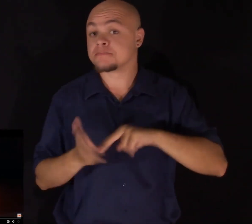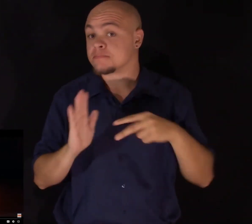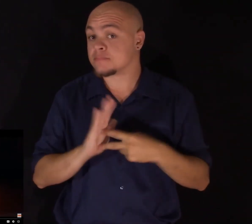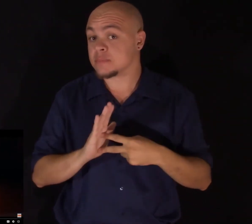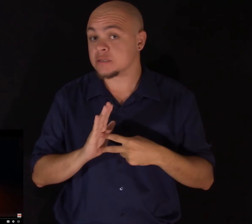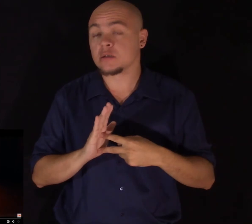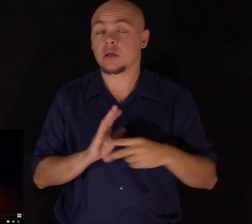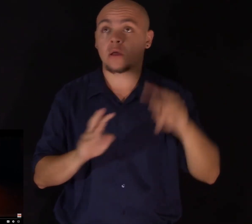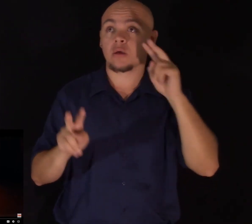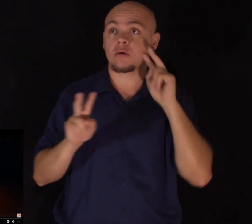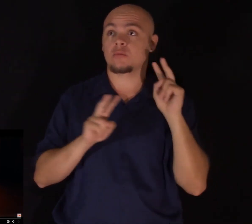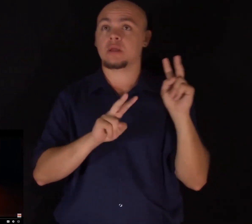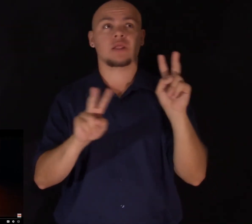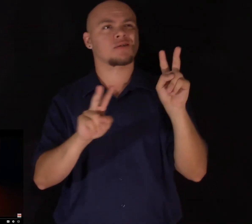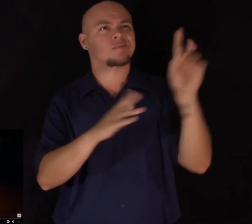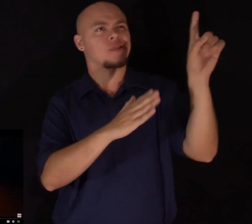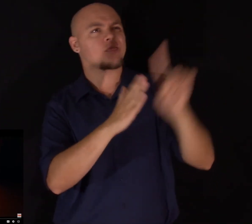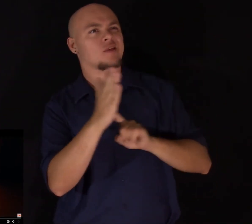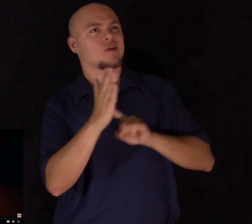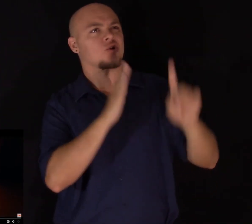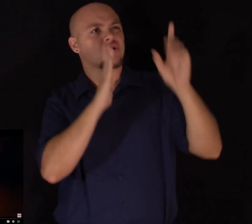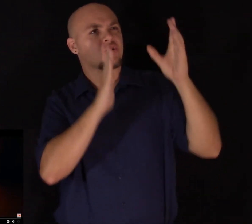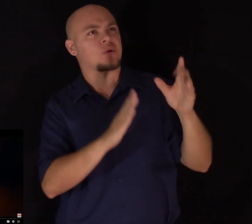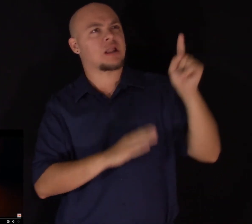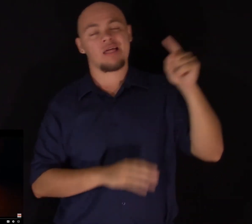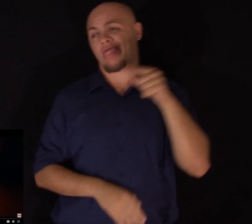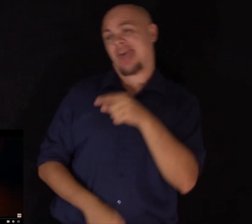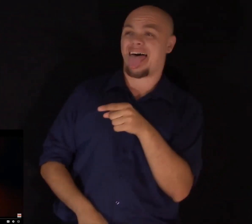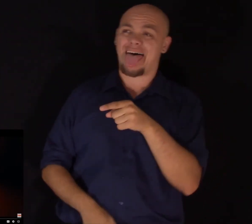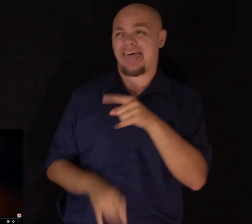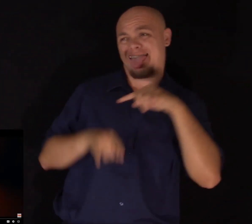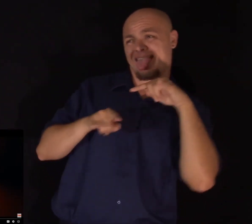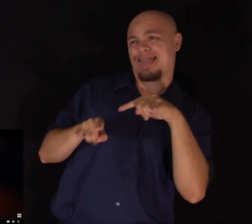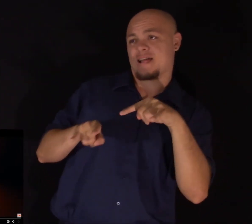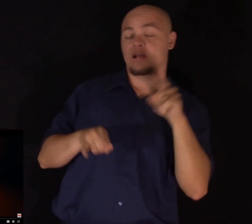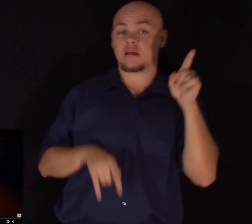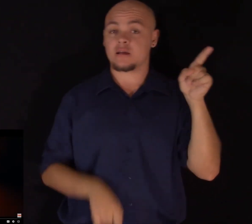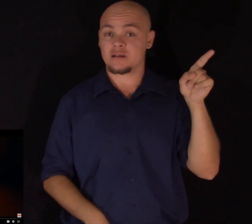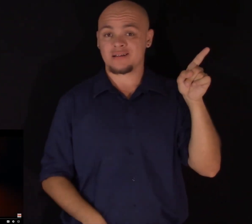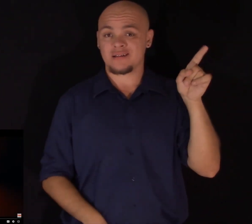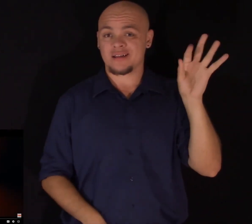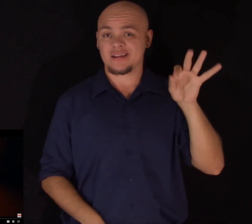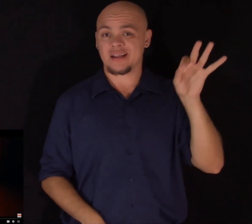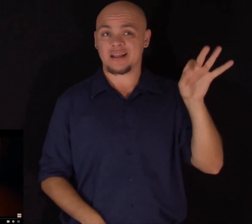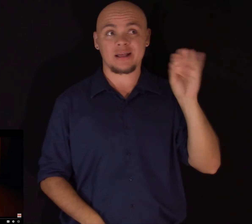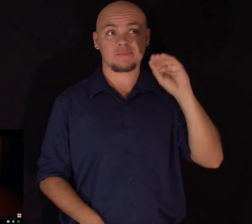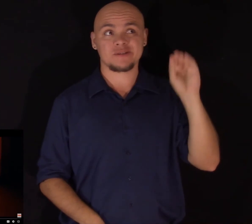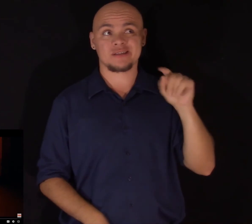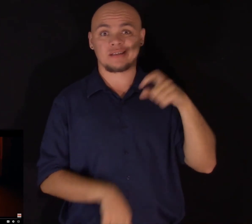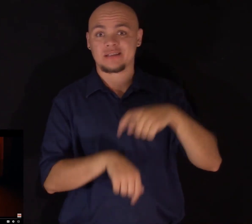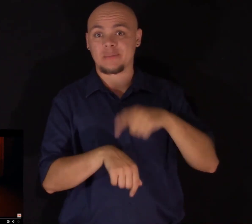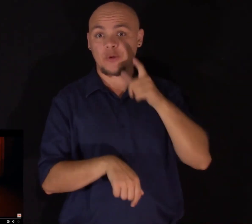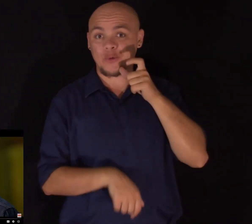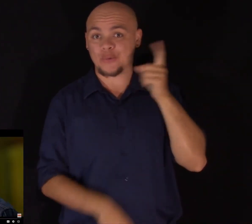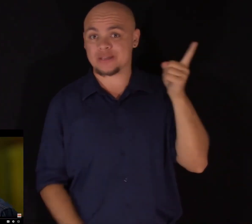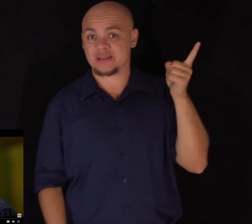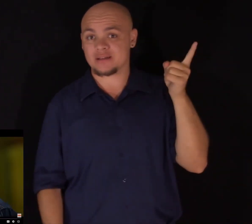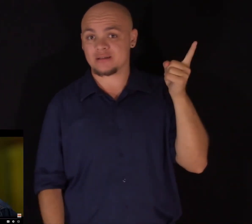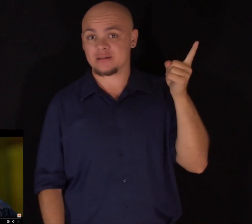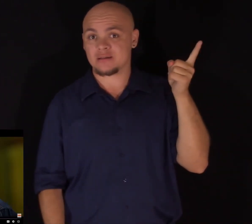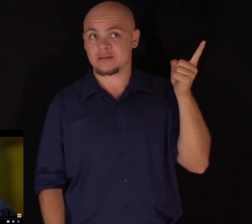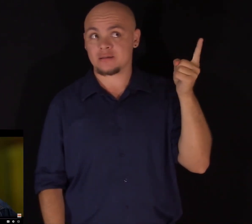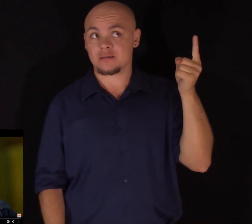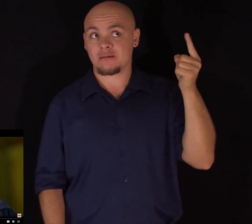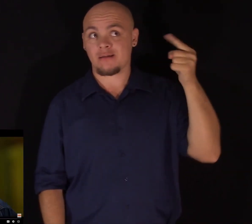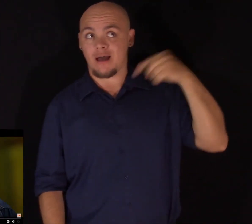we look up and the critic that we see pointing and laughing 99% of the time is who? Us.